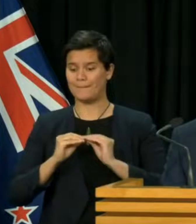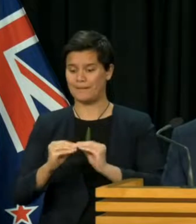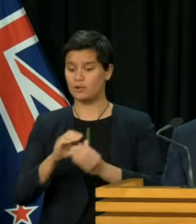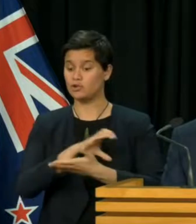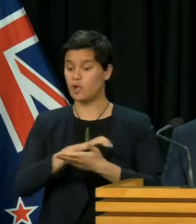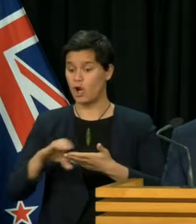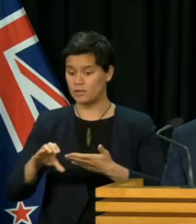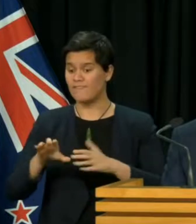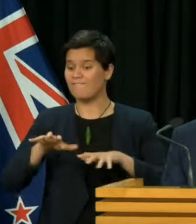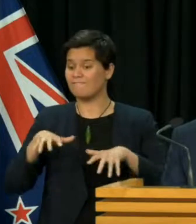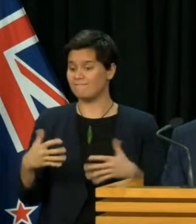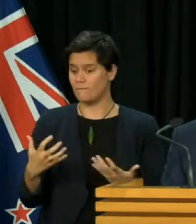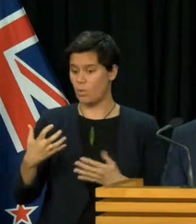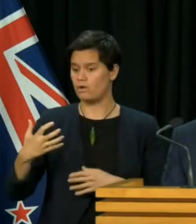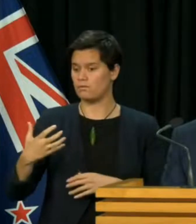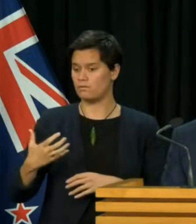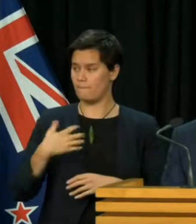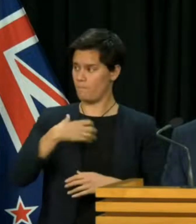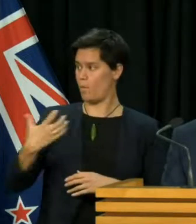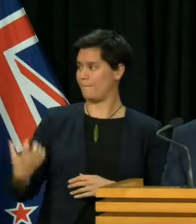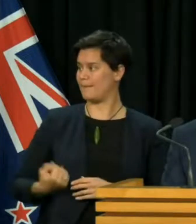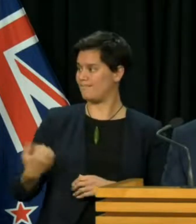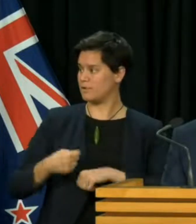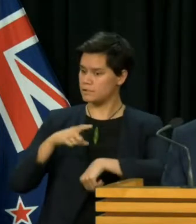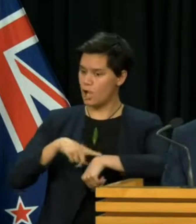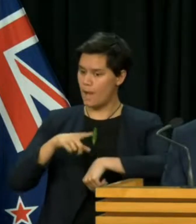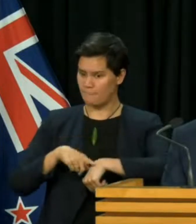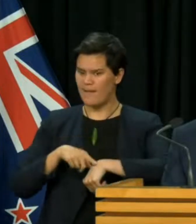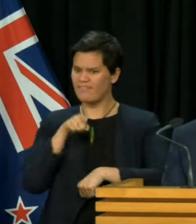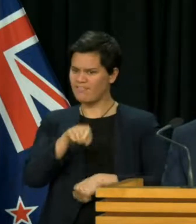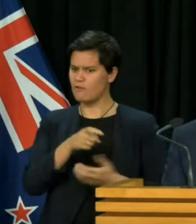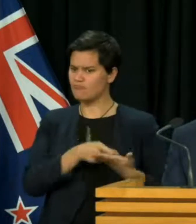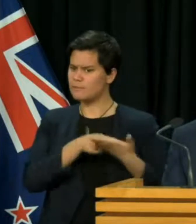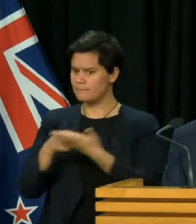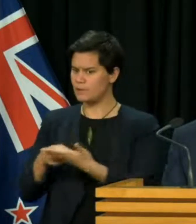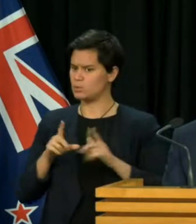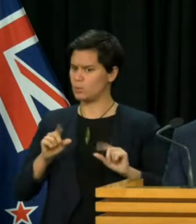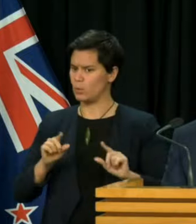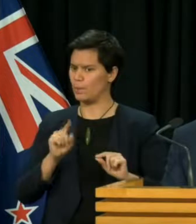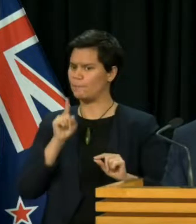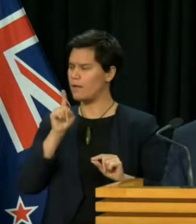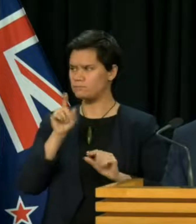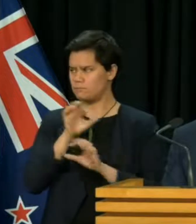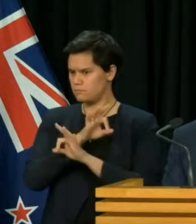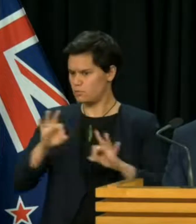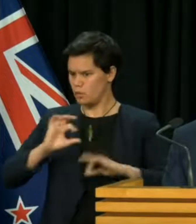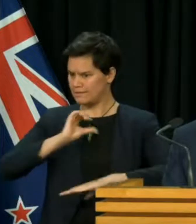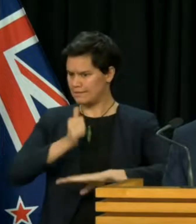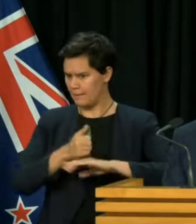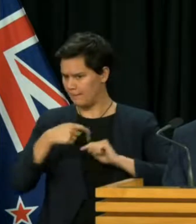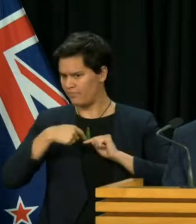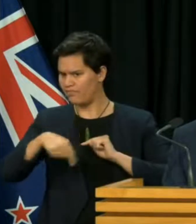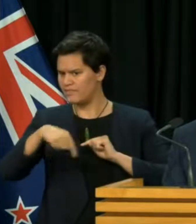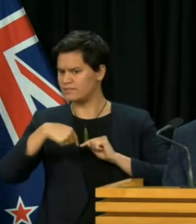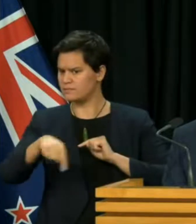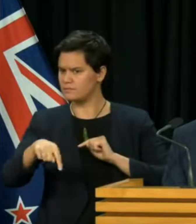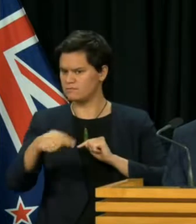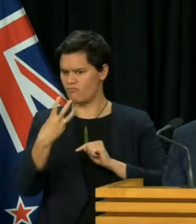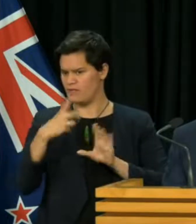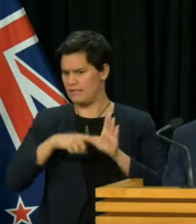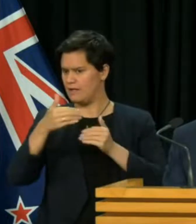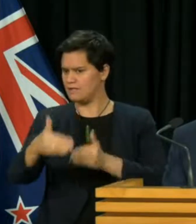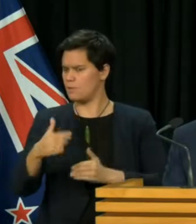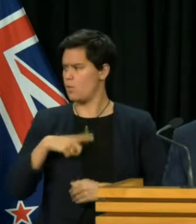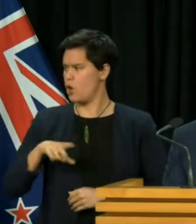benefit in this current term as recommended? Okay, so firstly, of course, there's the fact